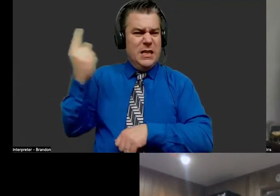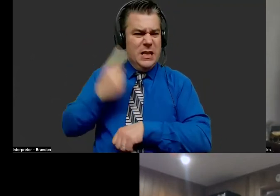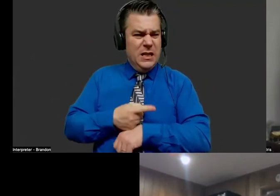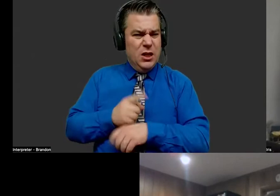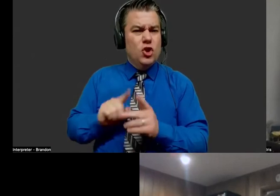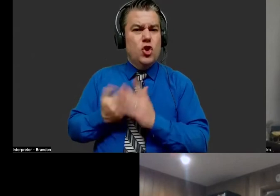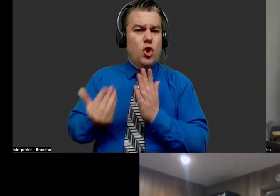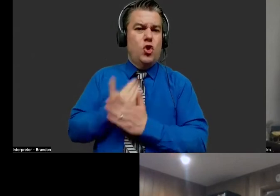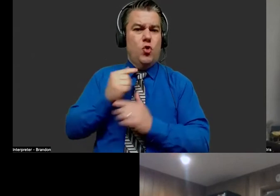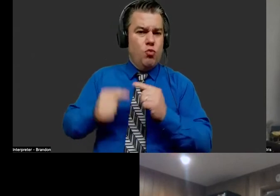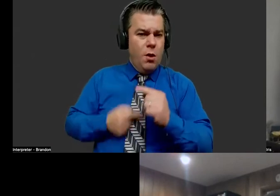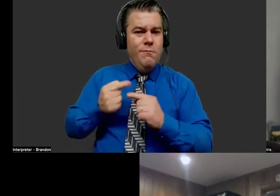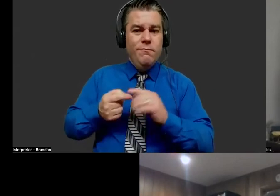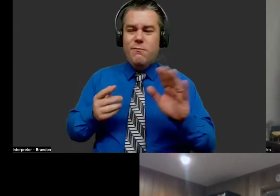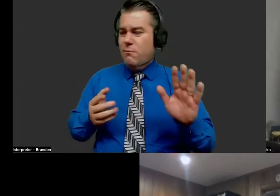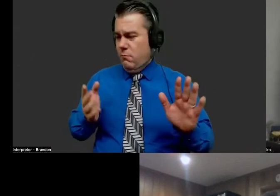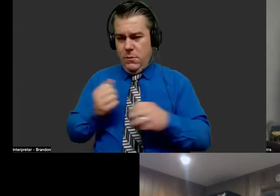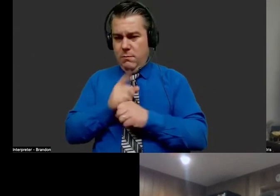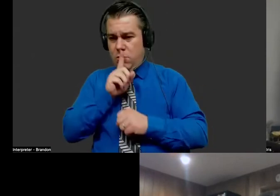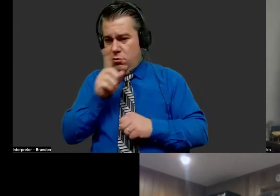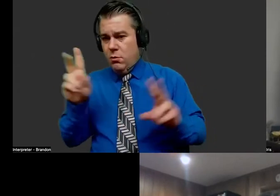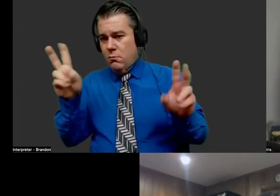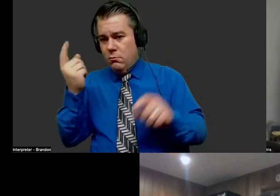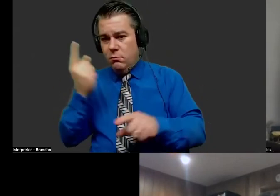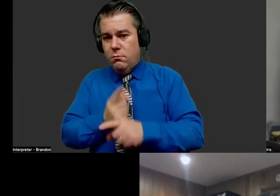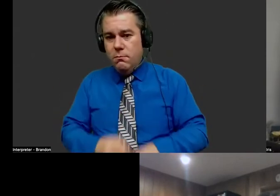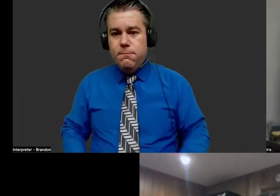quick and make sure I'm quoting that right.